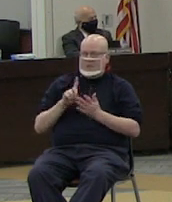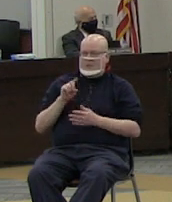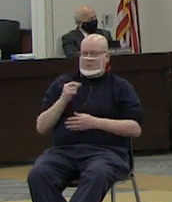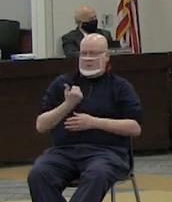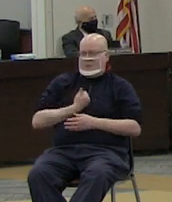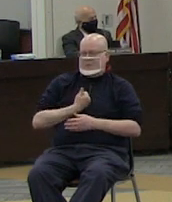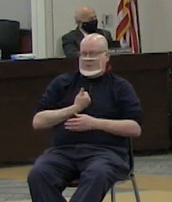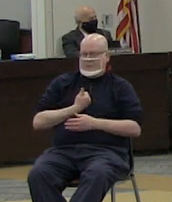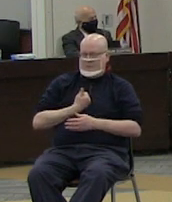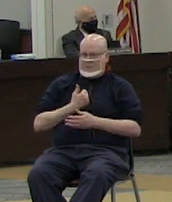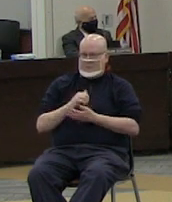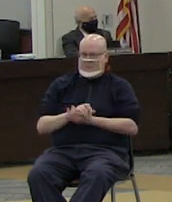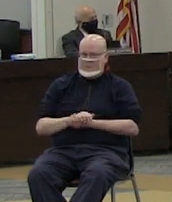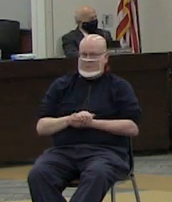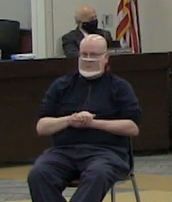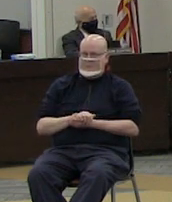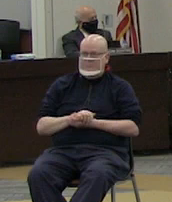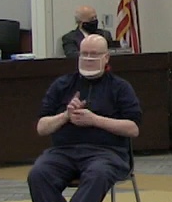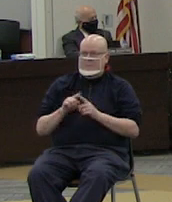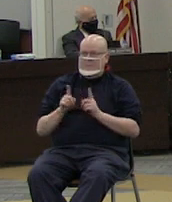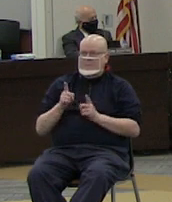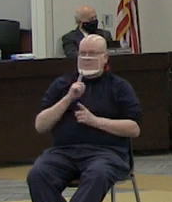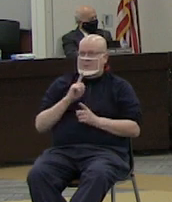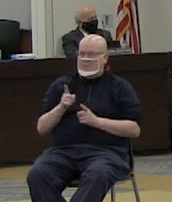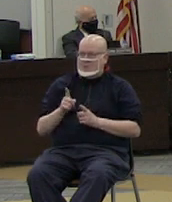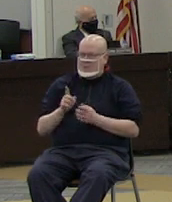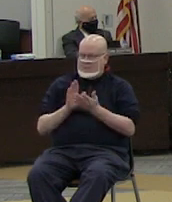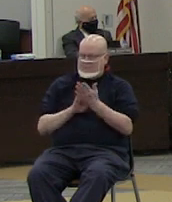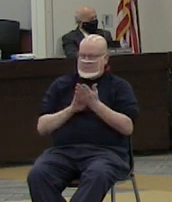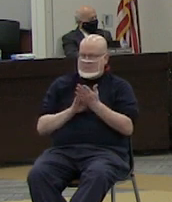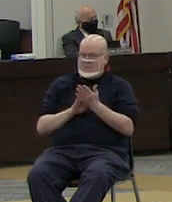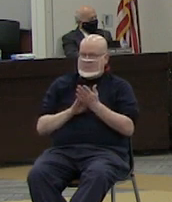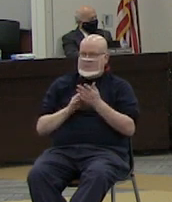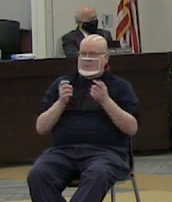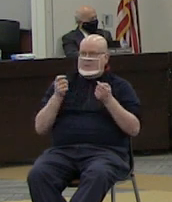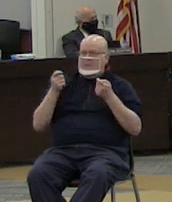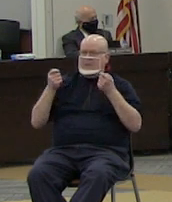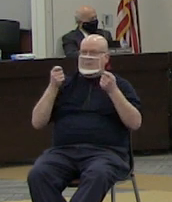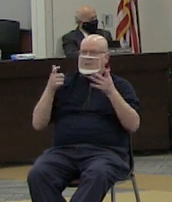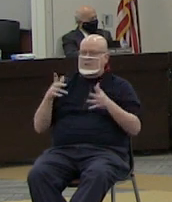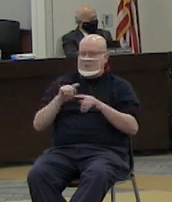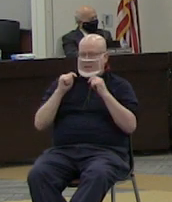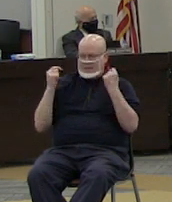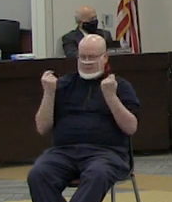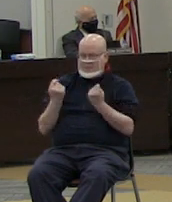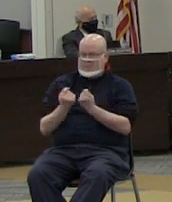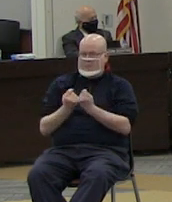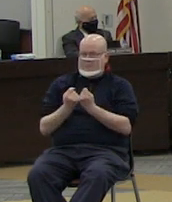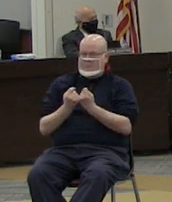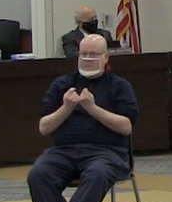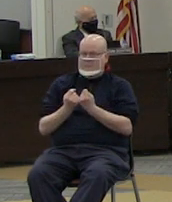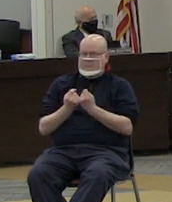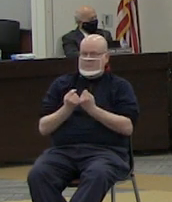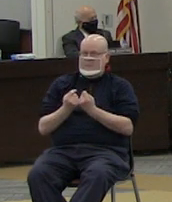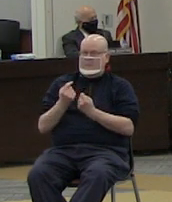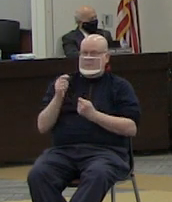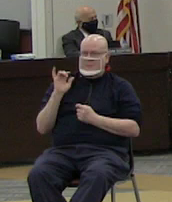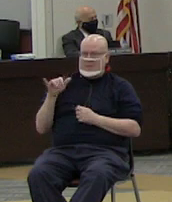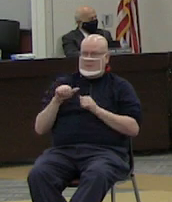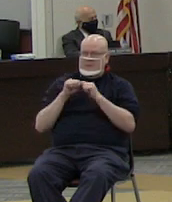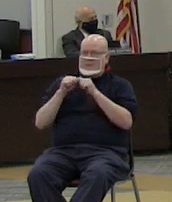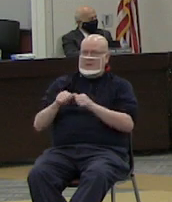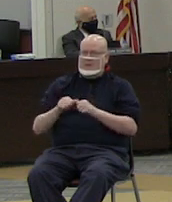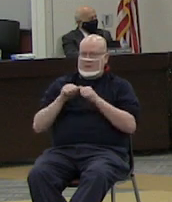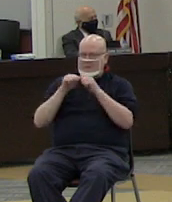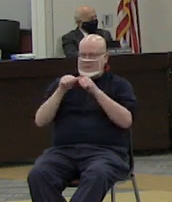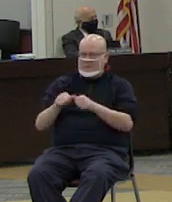my own. But I really commend our administrative team to constantly, I mean, it